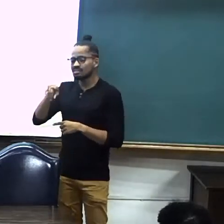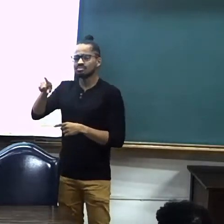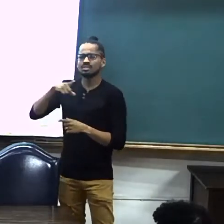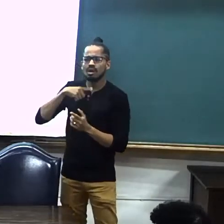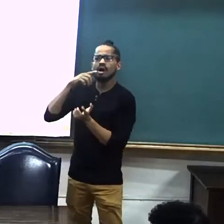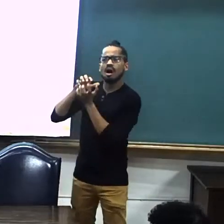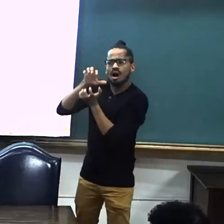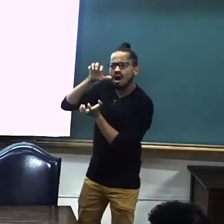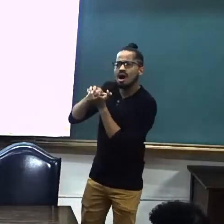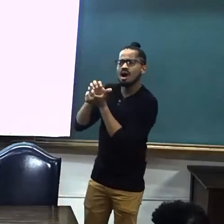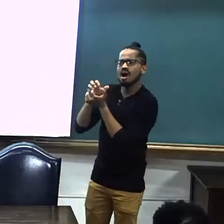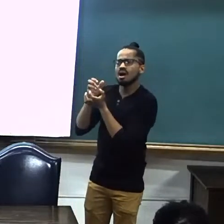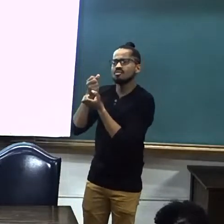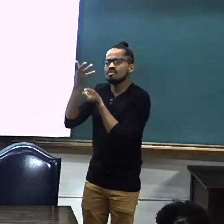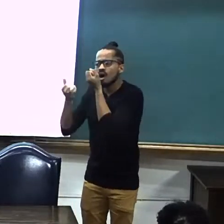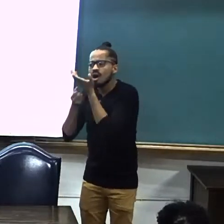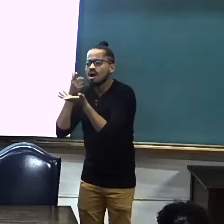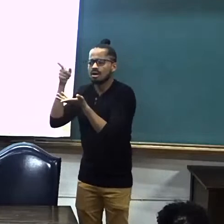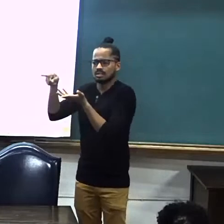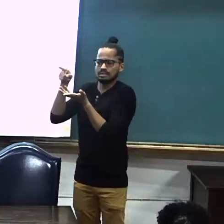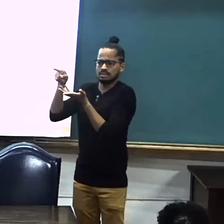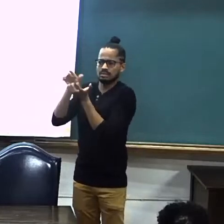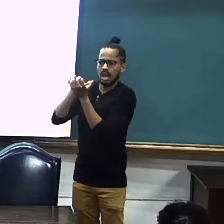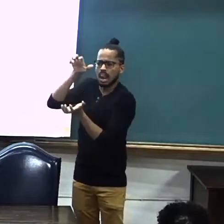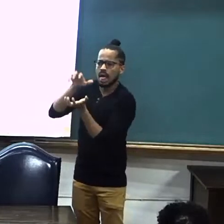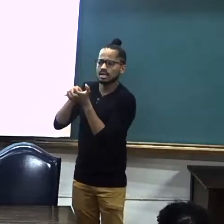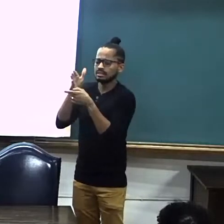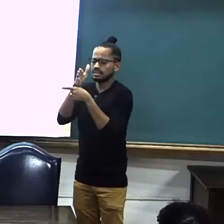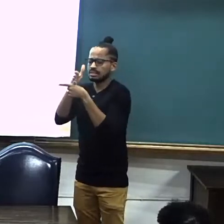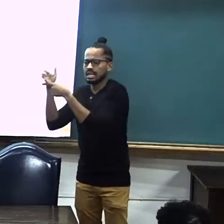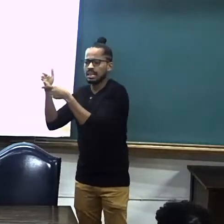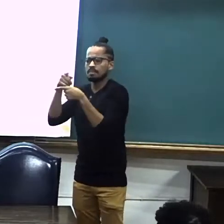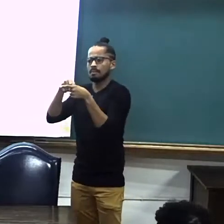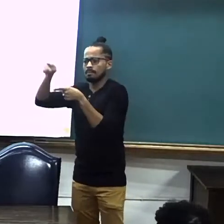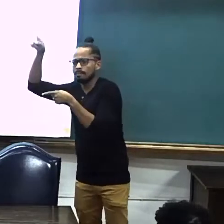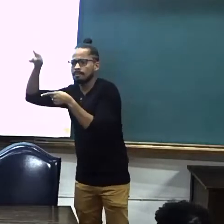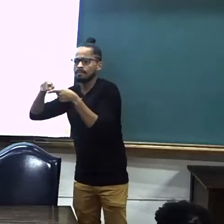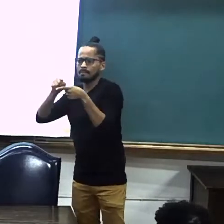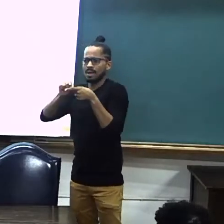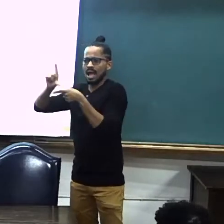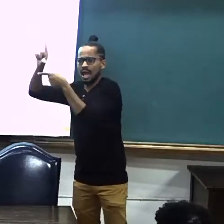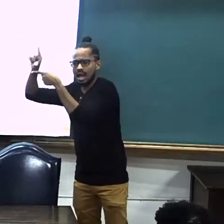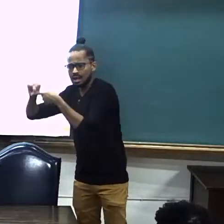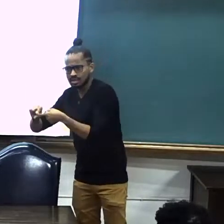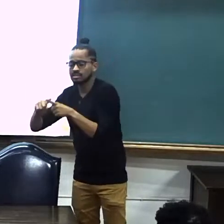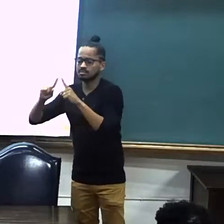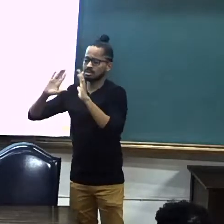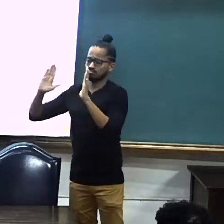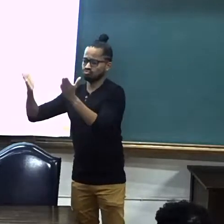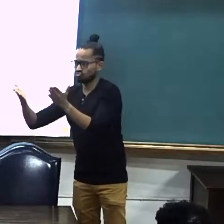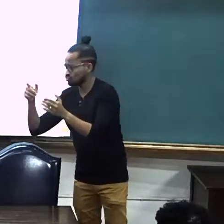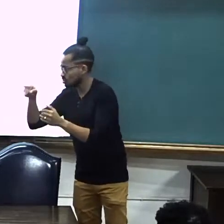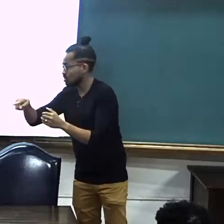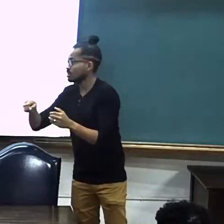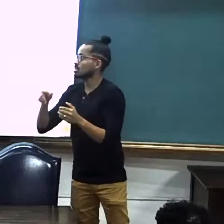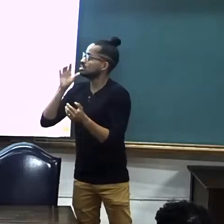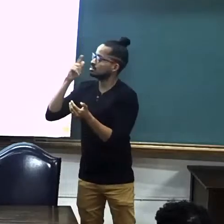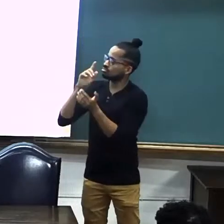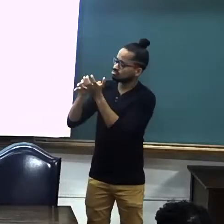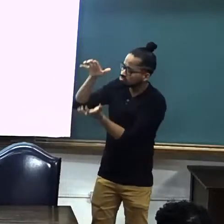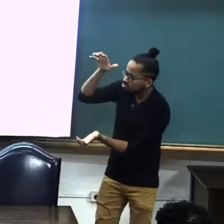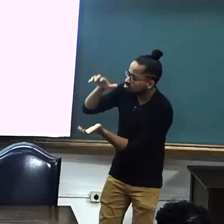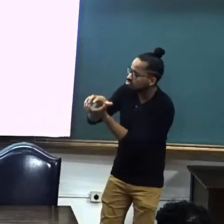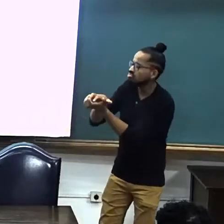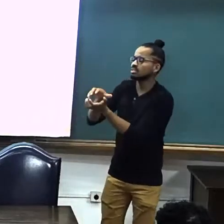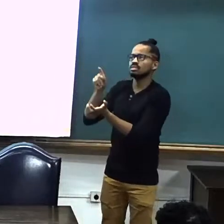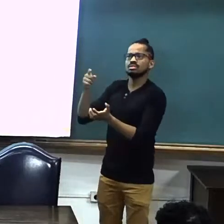in terms of syllable magnitude and boundary, and you have listeners' ears, and you have a good correlation